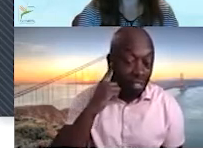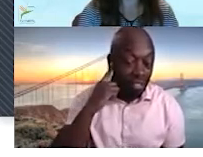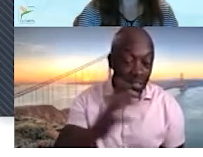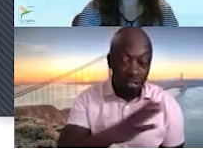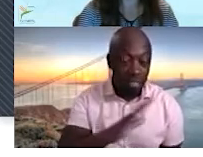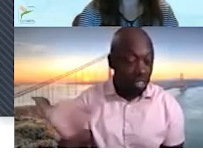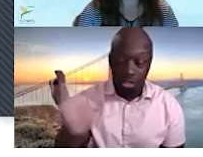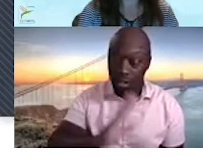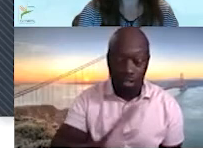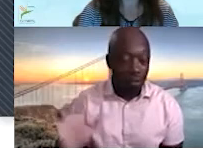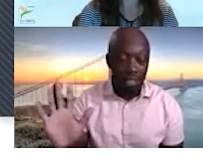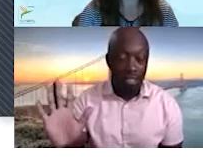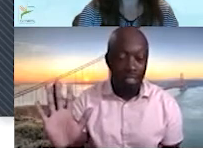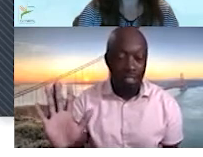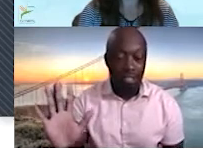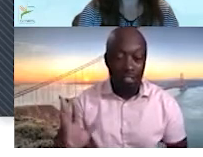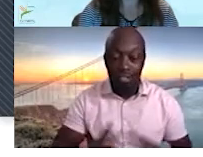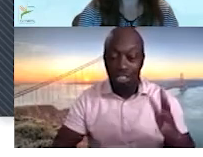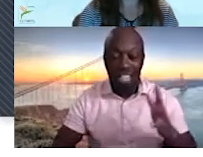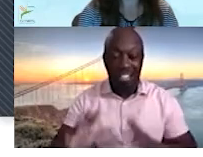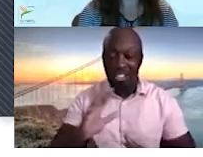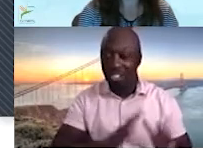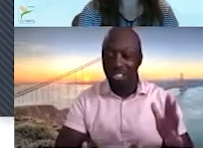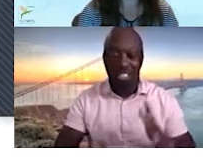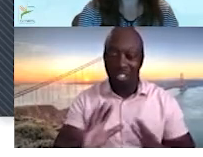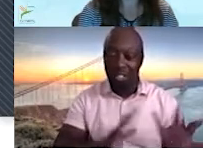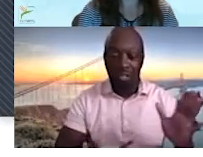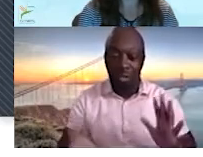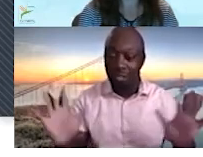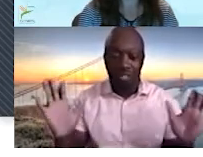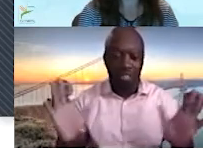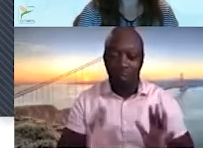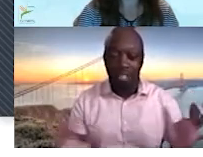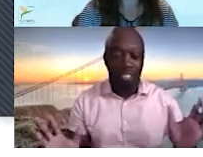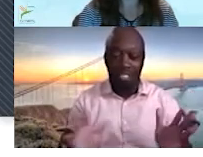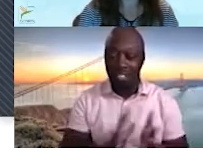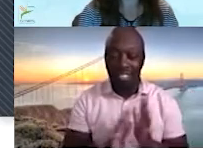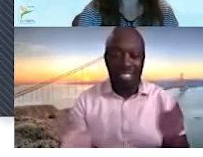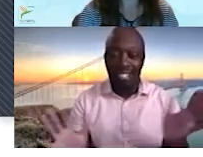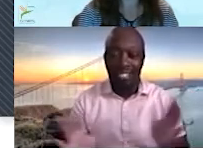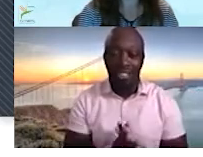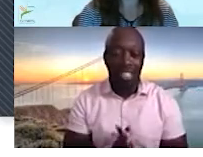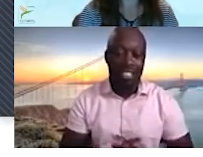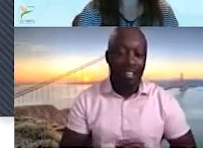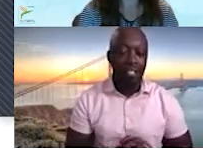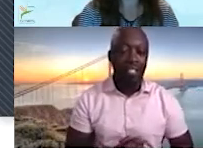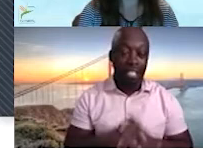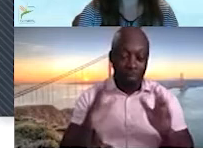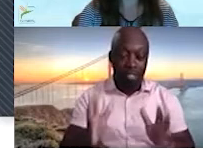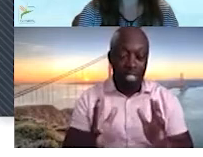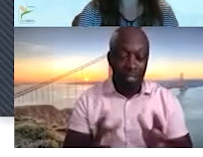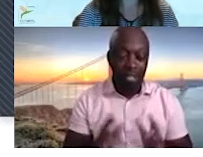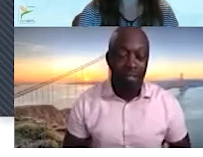hear just talk normally. Don't change your wordage, your syntax, don't change that.